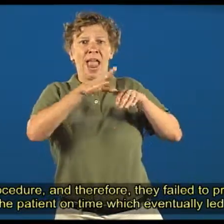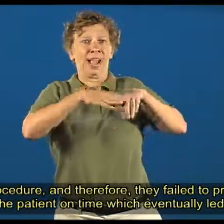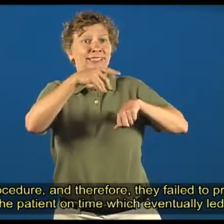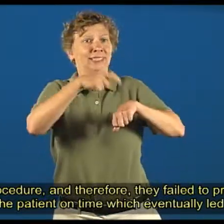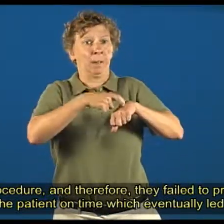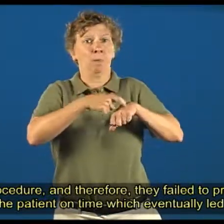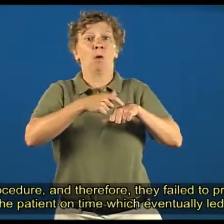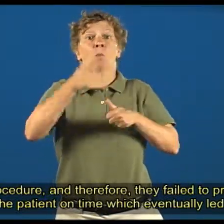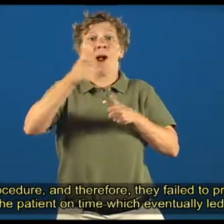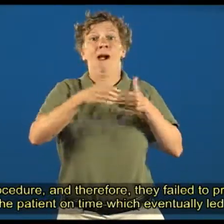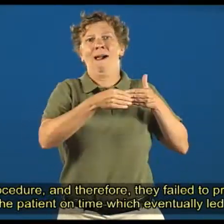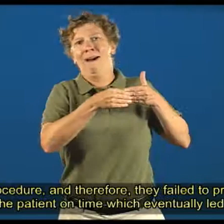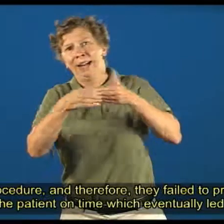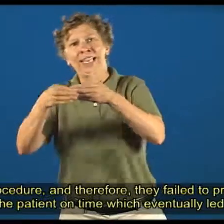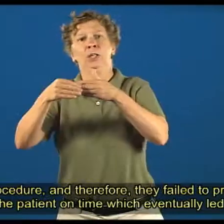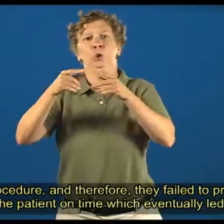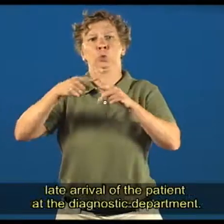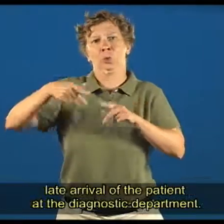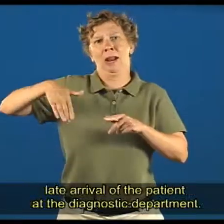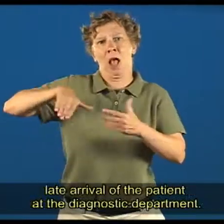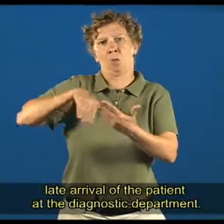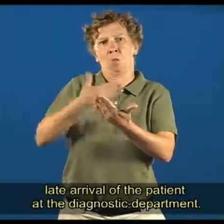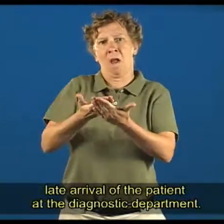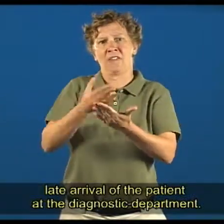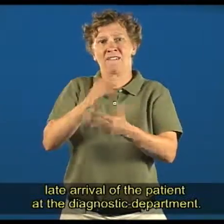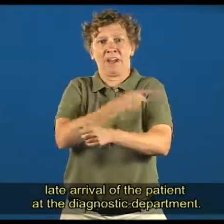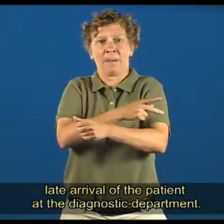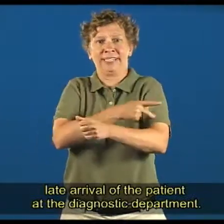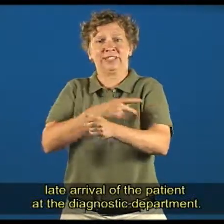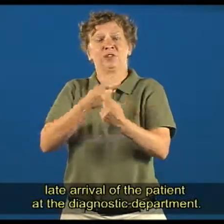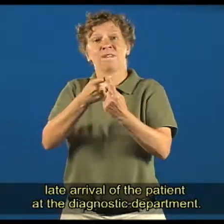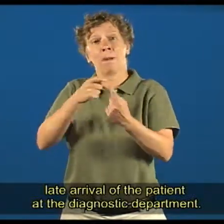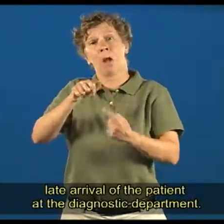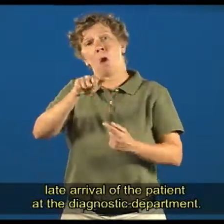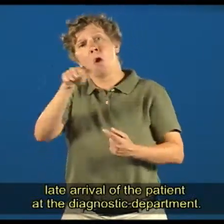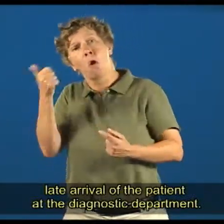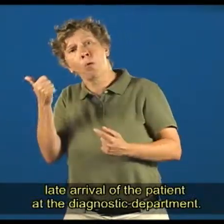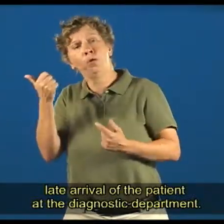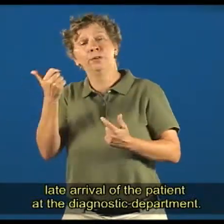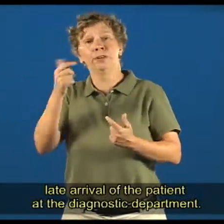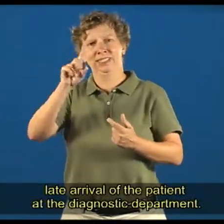which eventually led to late arrival of the patient at the diagnostic department.